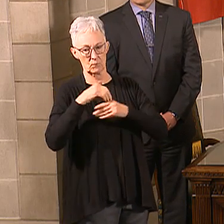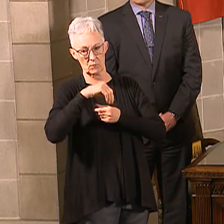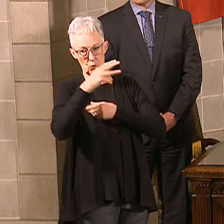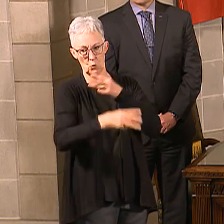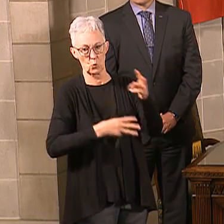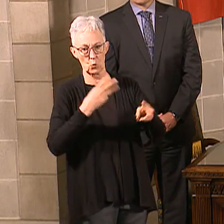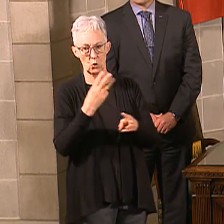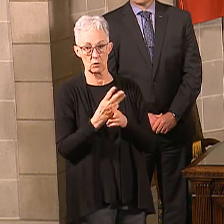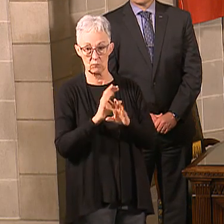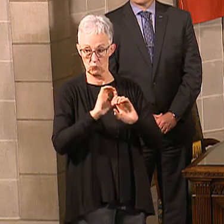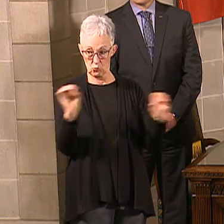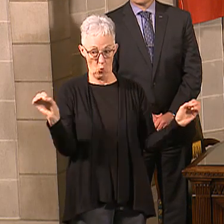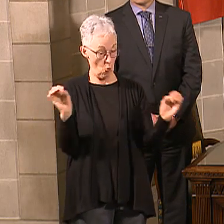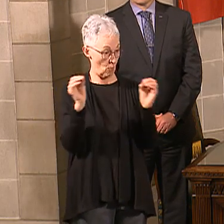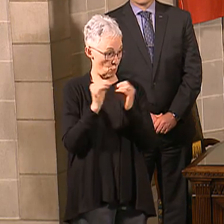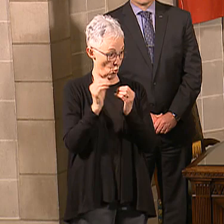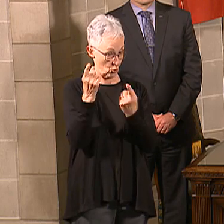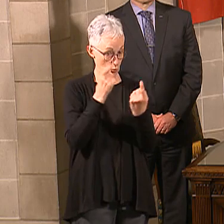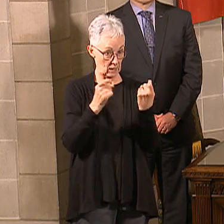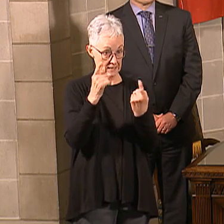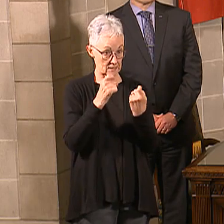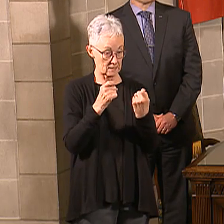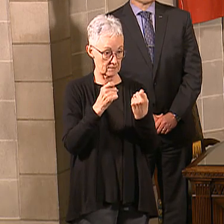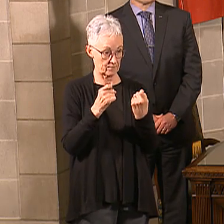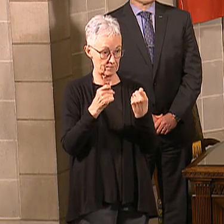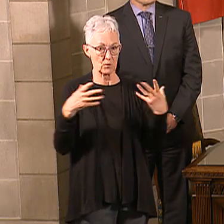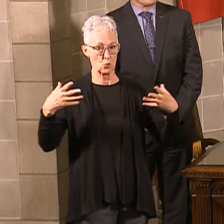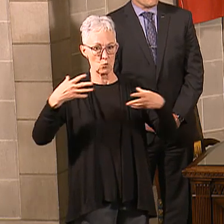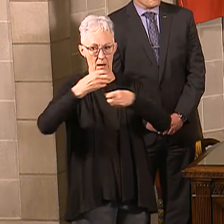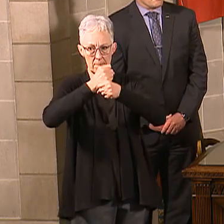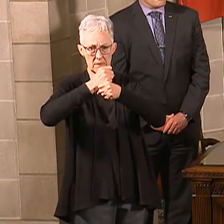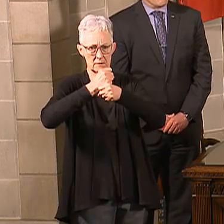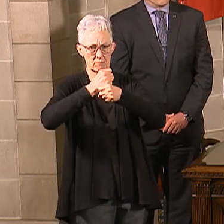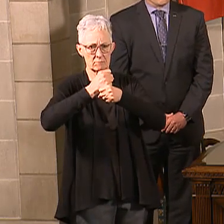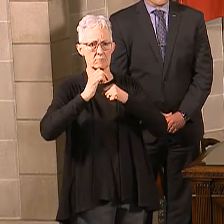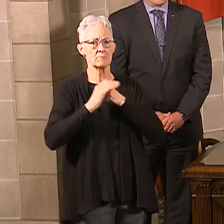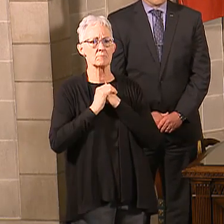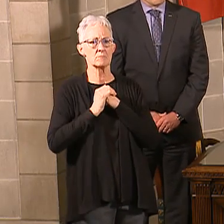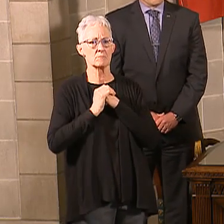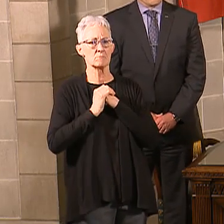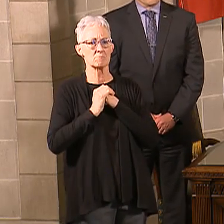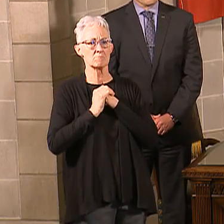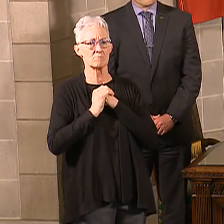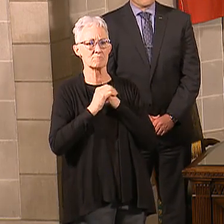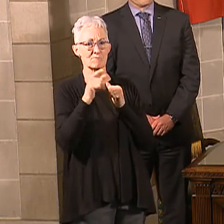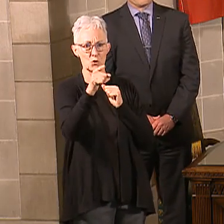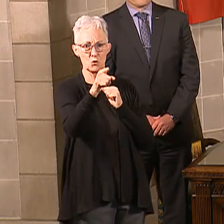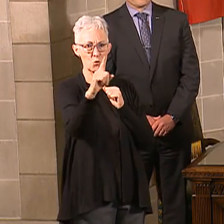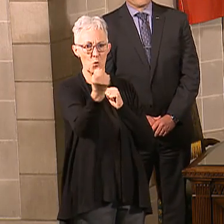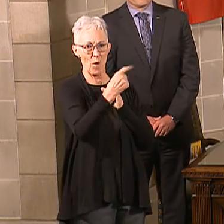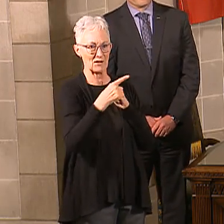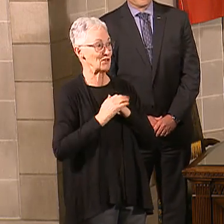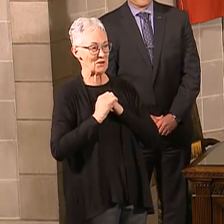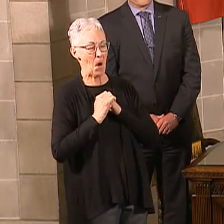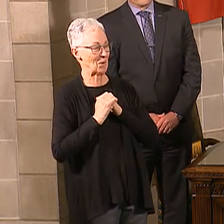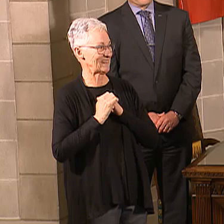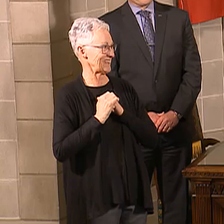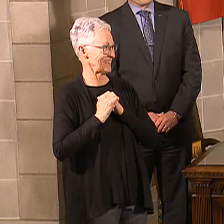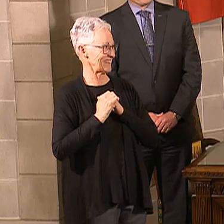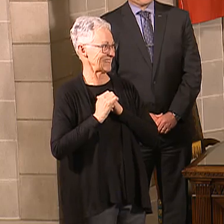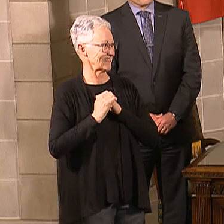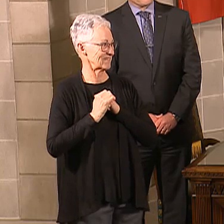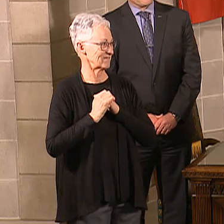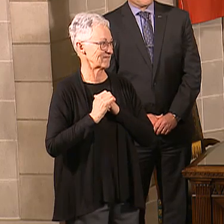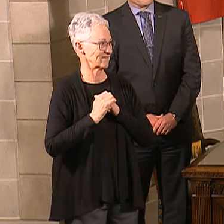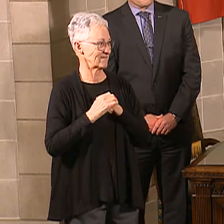All right, seeing no other questions, I'll go ahead and wrap it up. Again, I want to say thank you. Oh, did you have a question there? Or you're just, okay, okay.